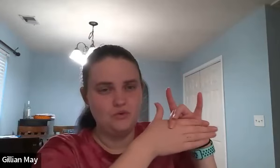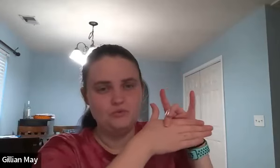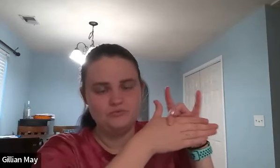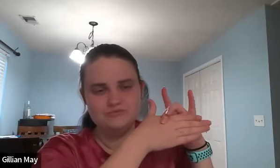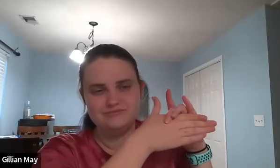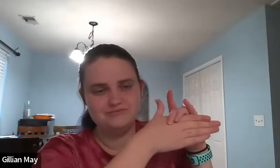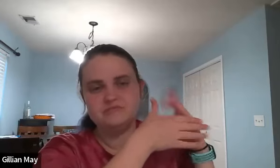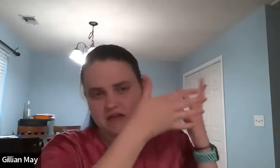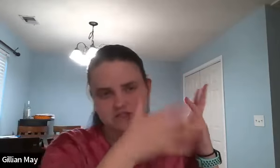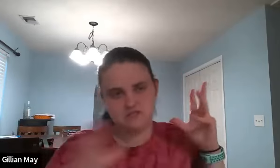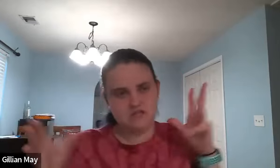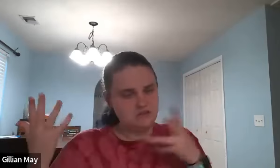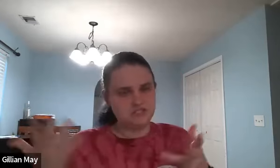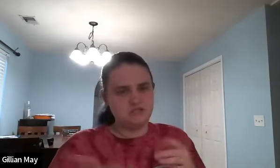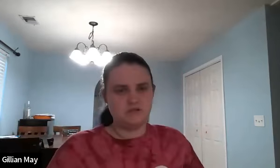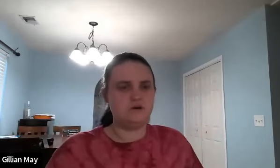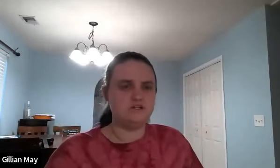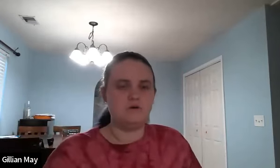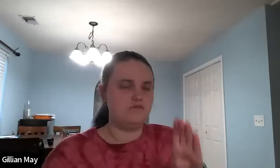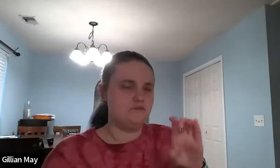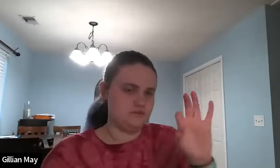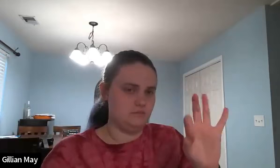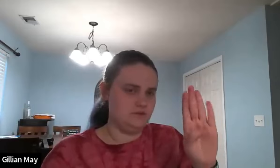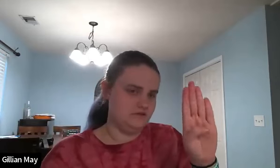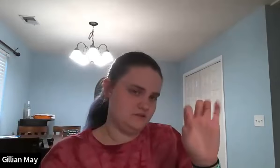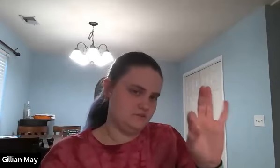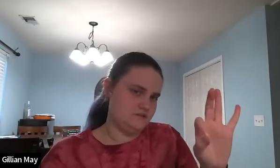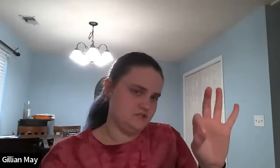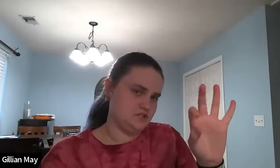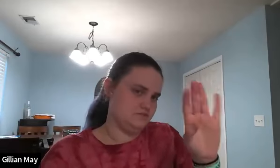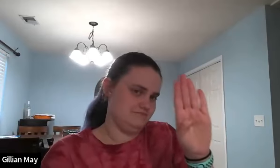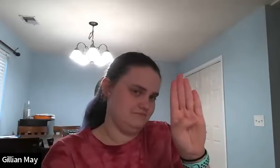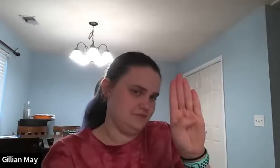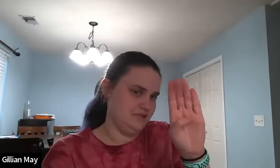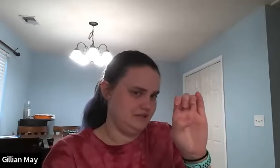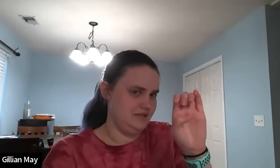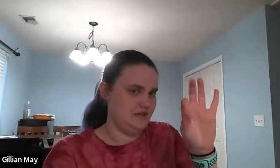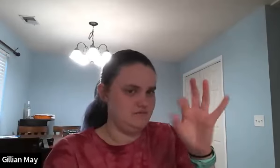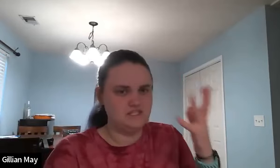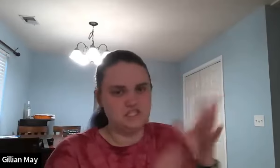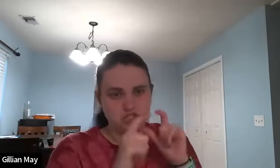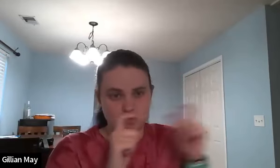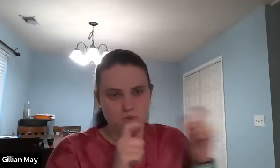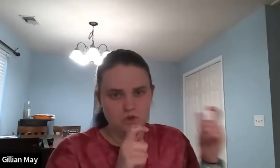So that's just typically what I do, or I'll finger spell beef, because beef is such a B-E-E-F. It's such a short